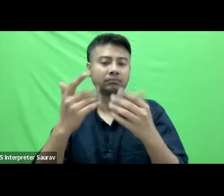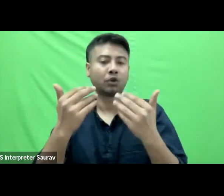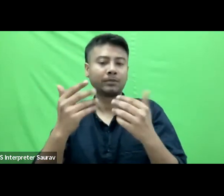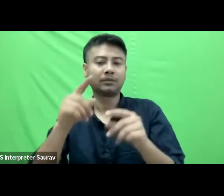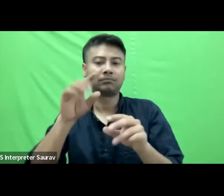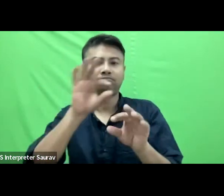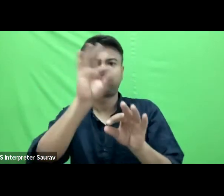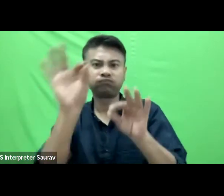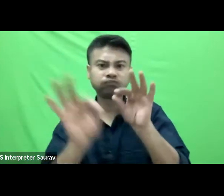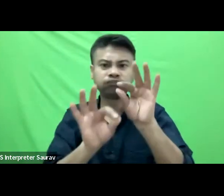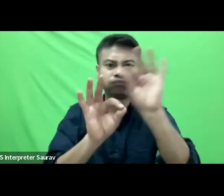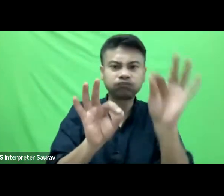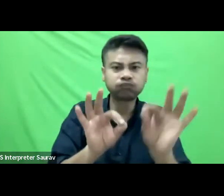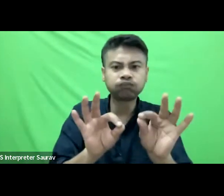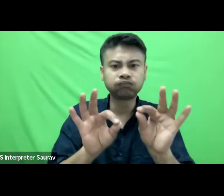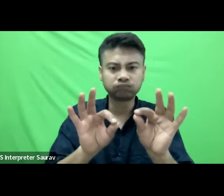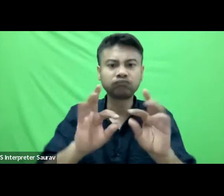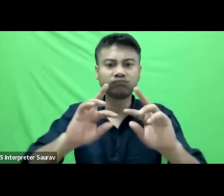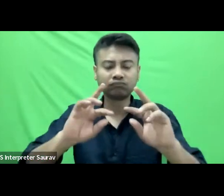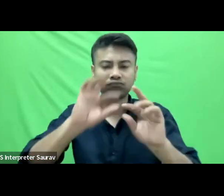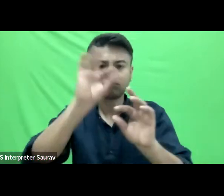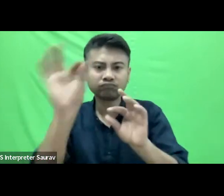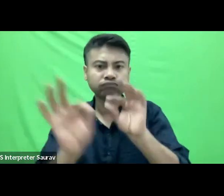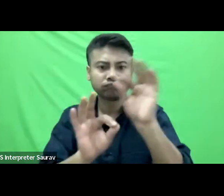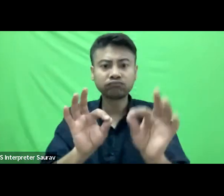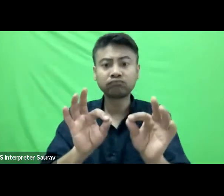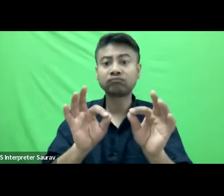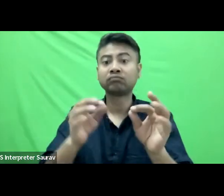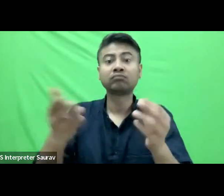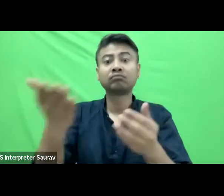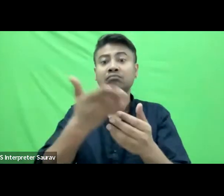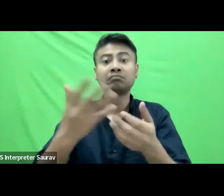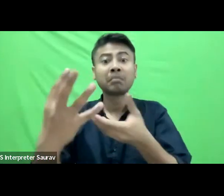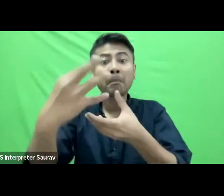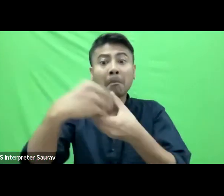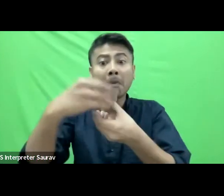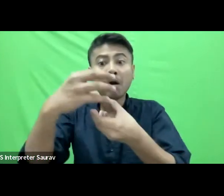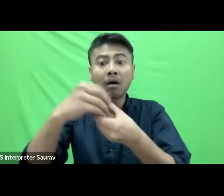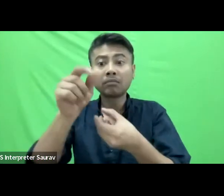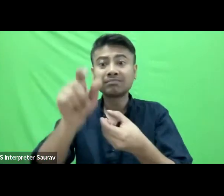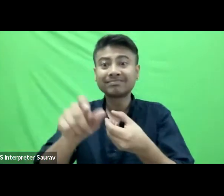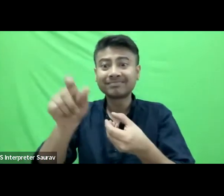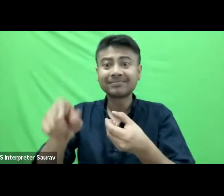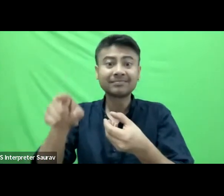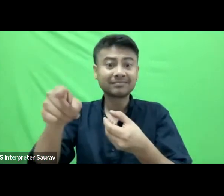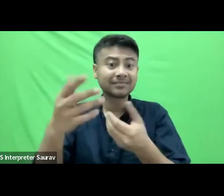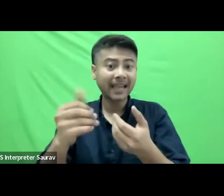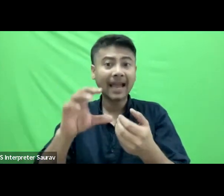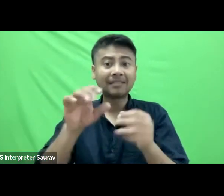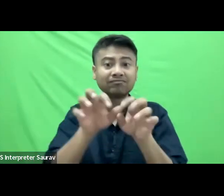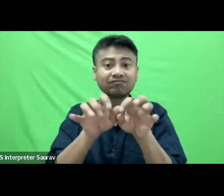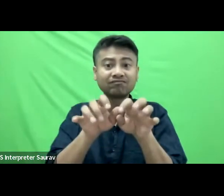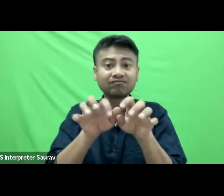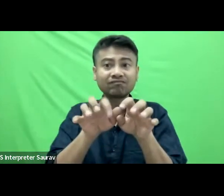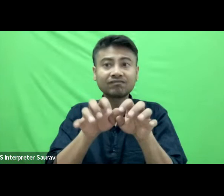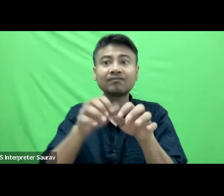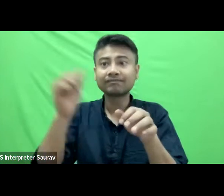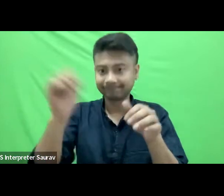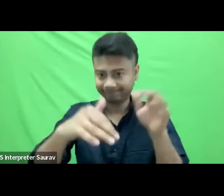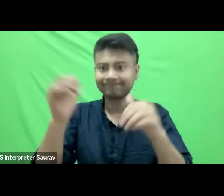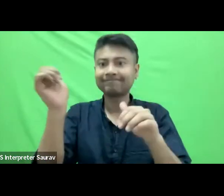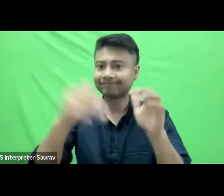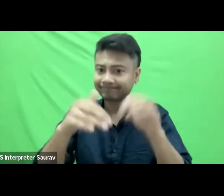questions into either the Q&A box or the chat, that would be fantastic. We'll try and pick some of them up at the